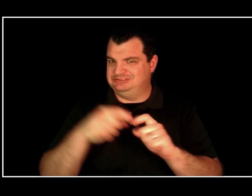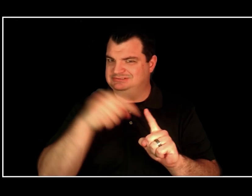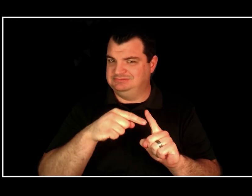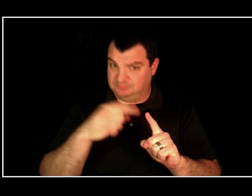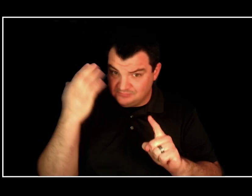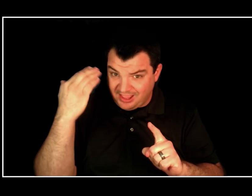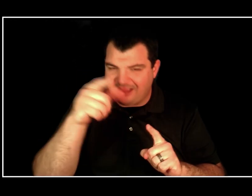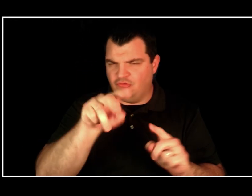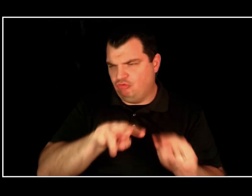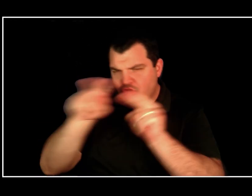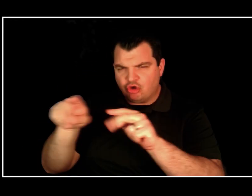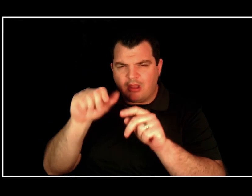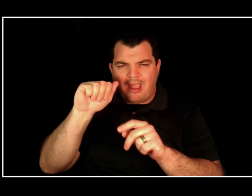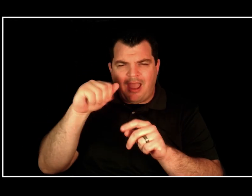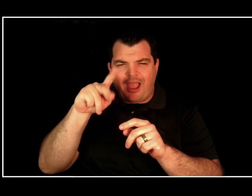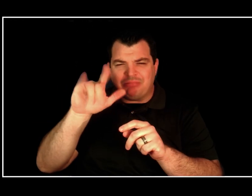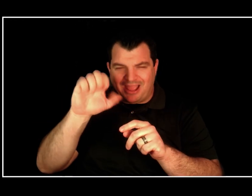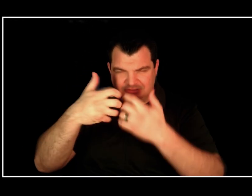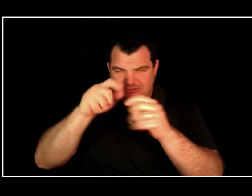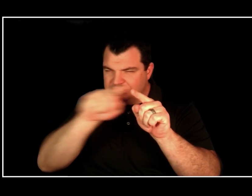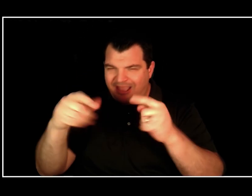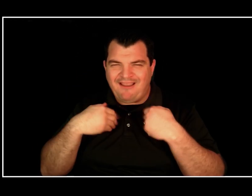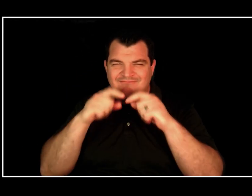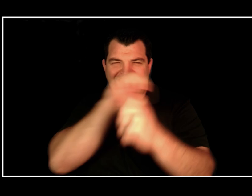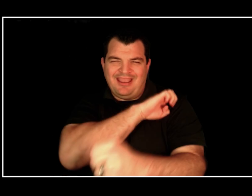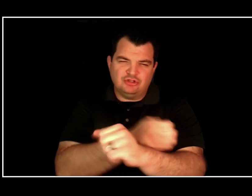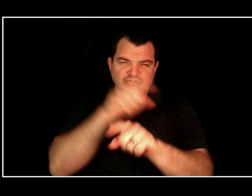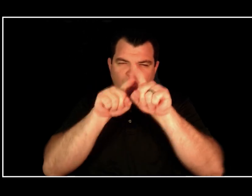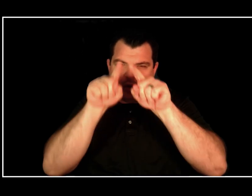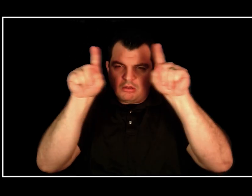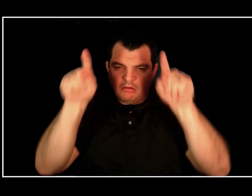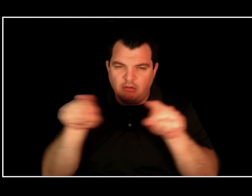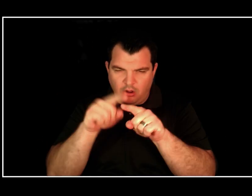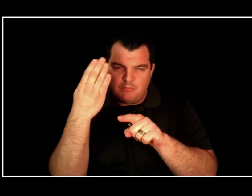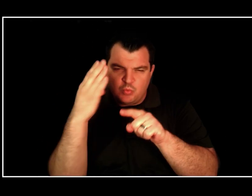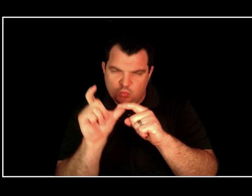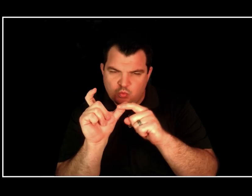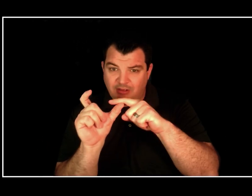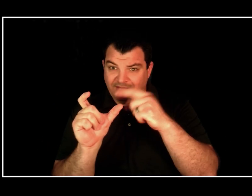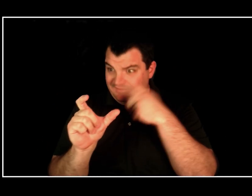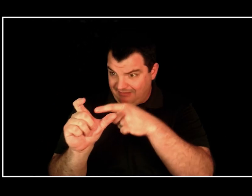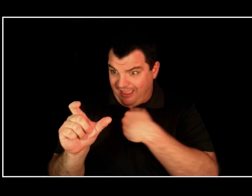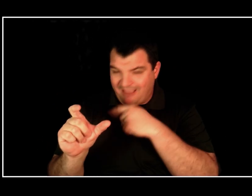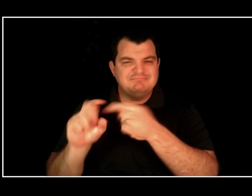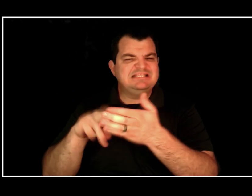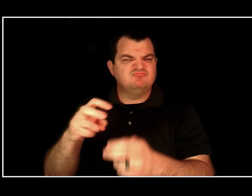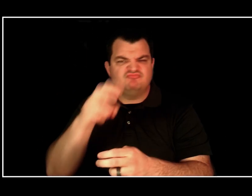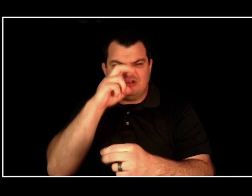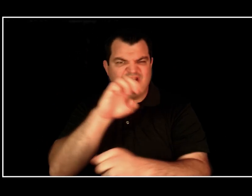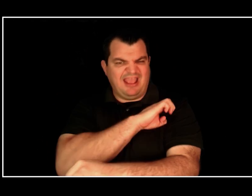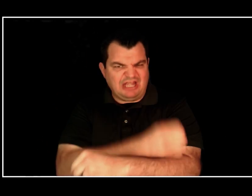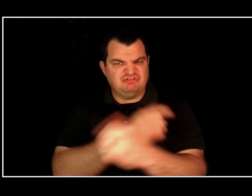electricity. Look for appliances with the Energy Star label. Energy Star appliances meet strict